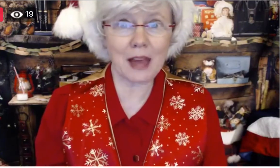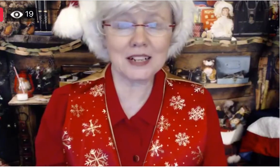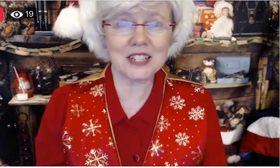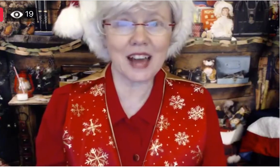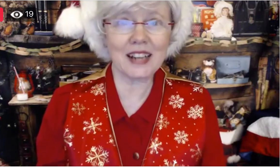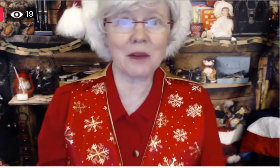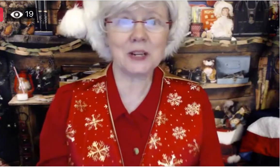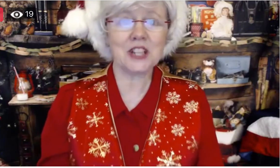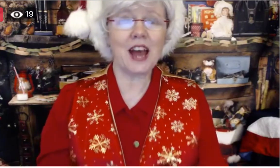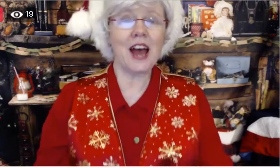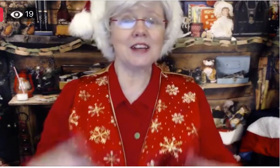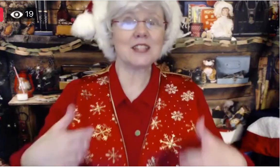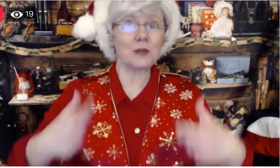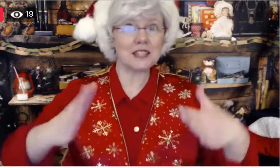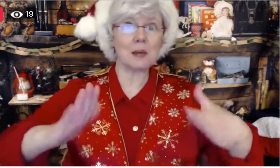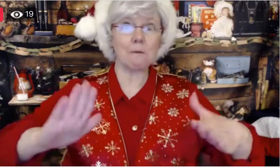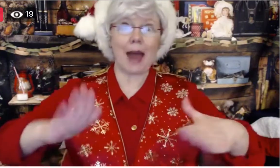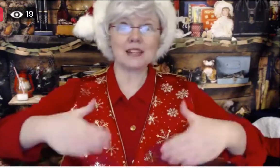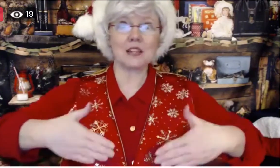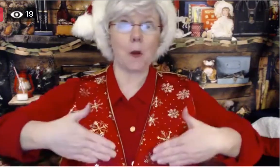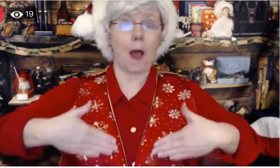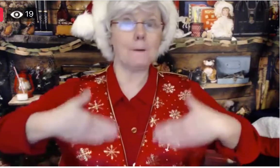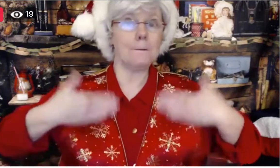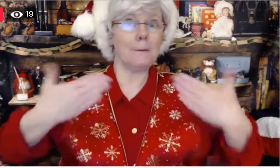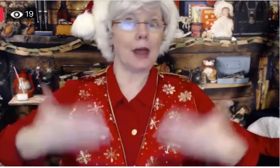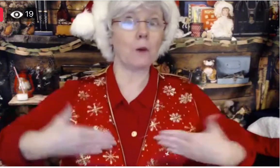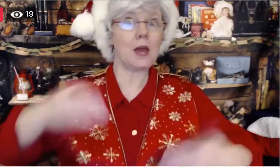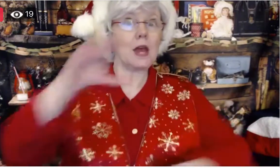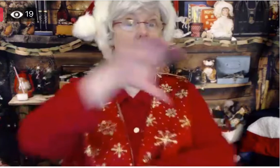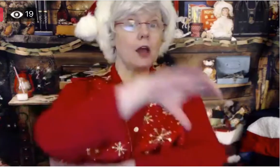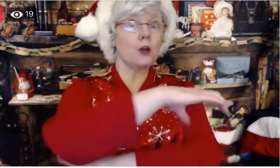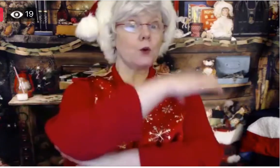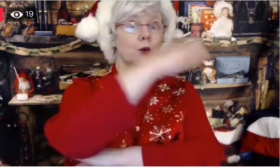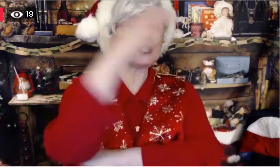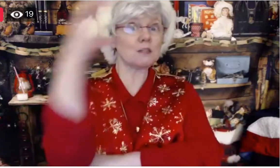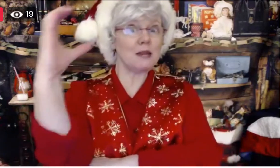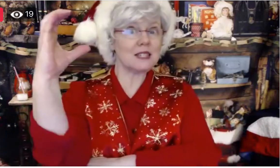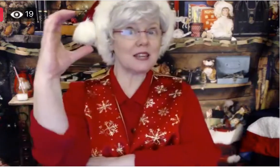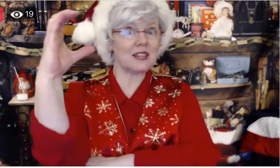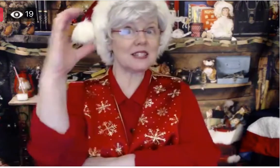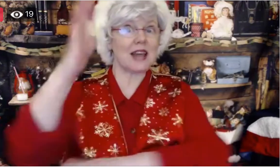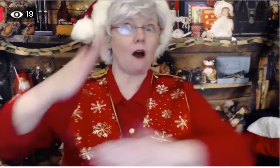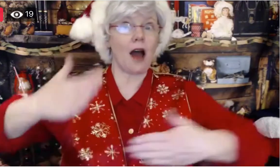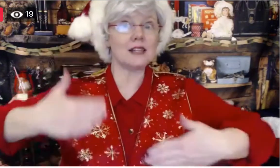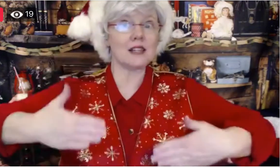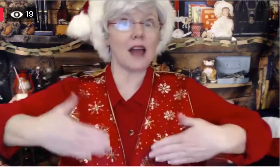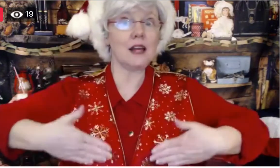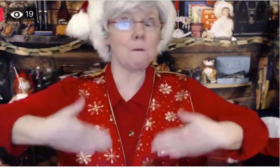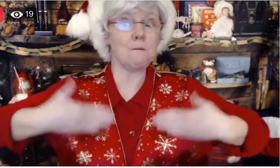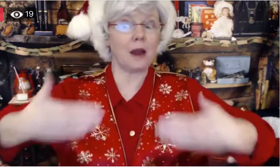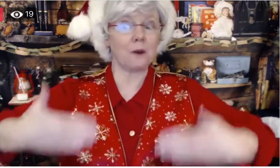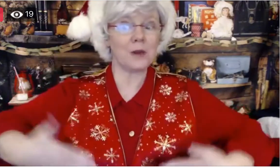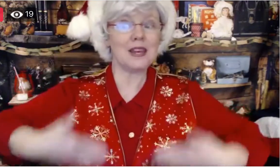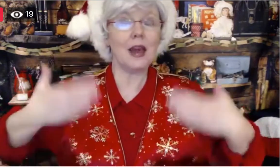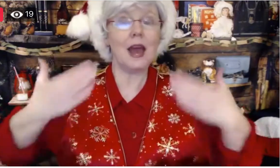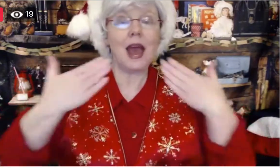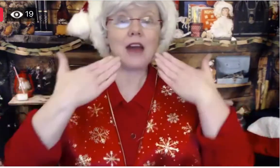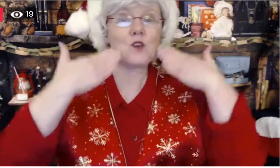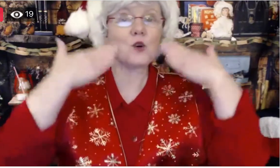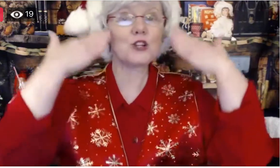Spanish Sign Language. So let's get back to Merry Christmas, and this is how I sign it, Merry. And of course,